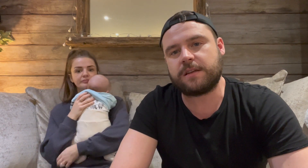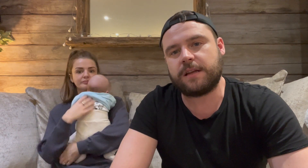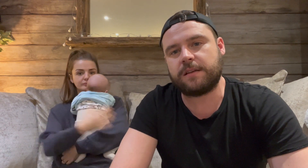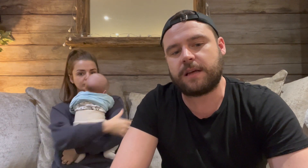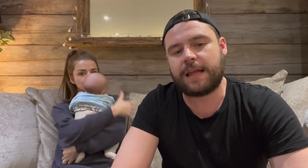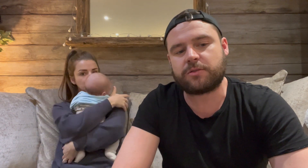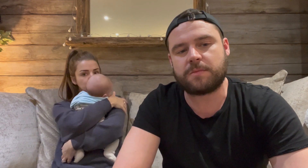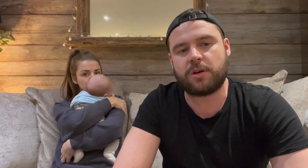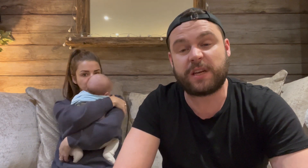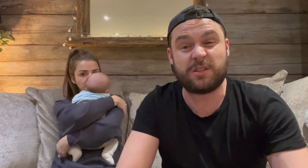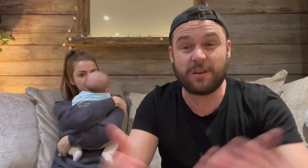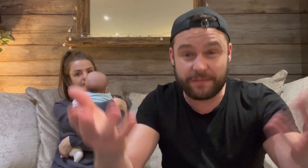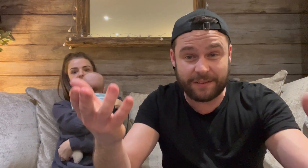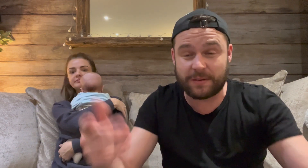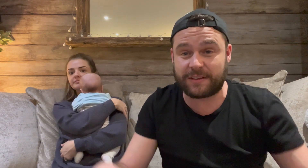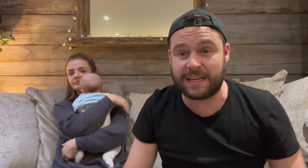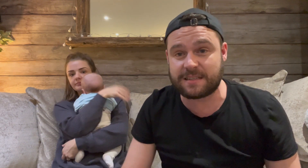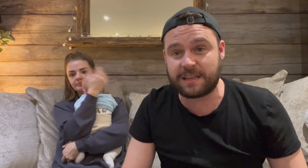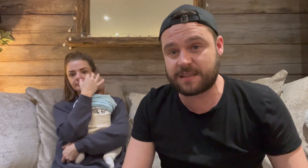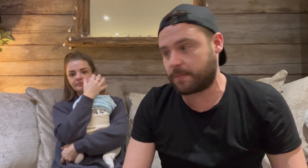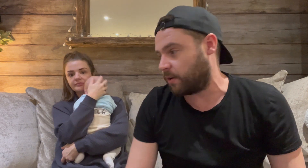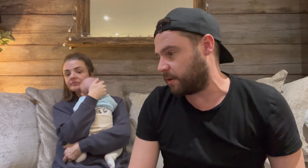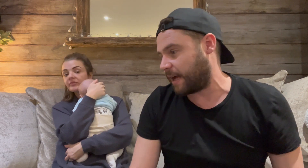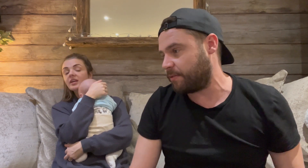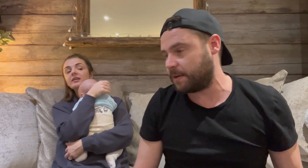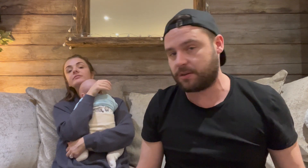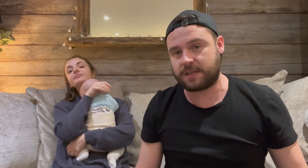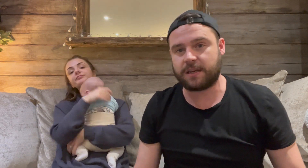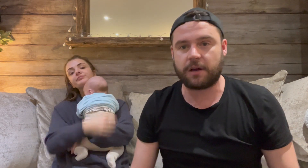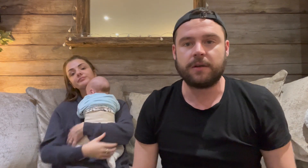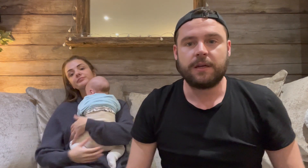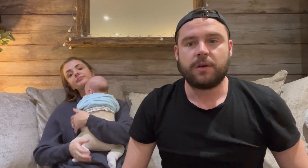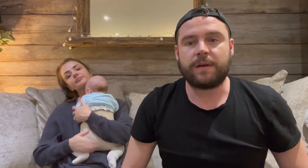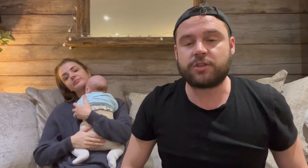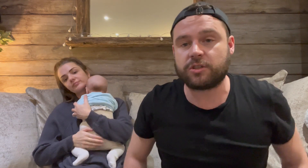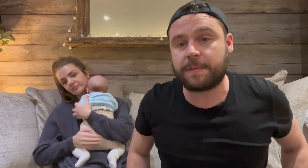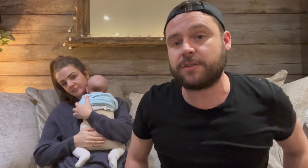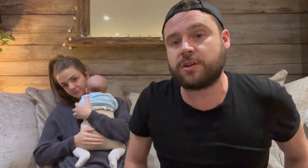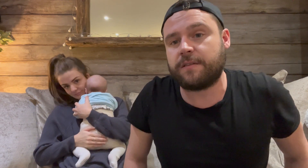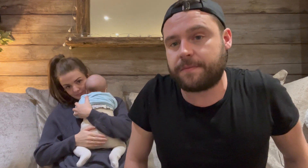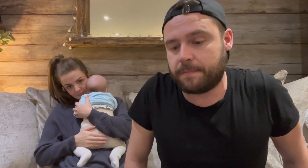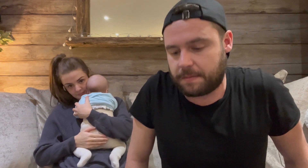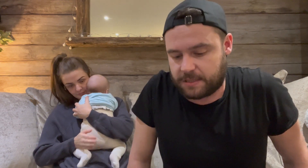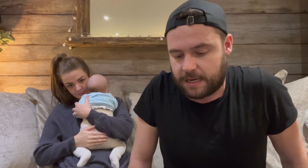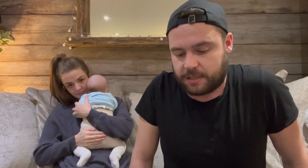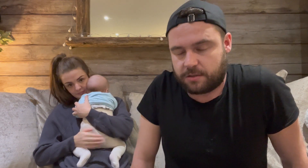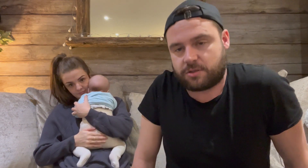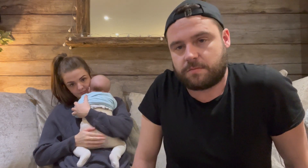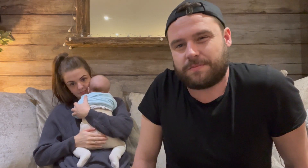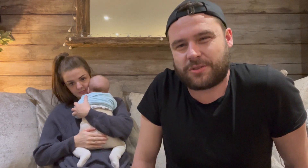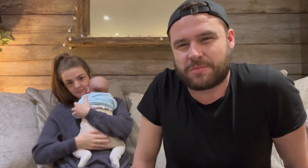and allow some of your kids. You don't even have to have kids. I think it's important that everybody does it. You know, we've talked about sort of maybe starting some sort